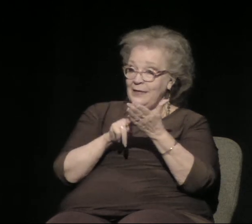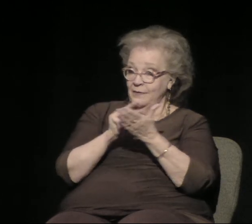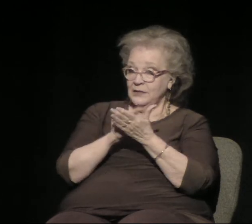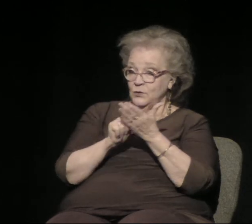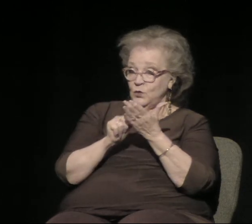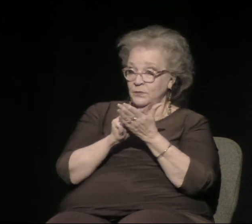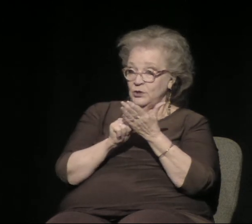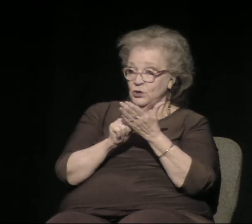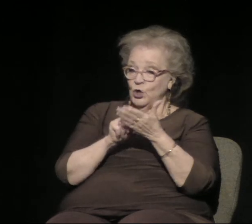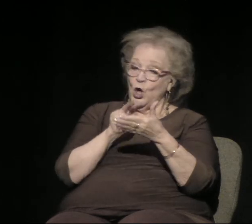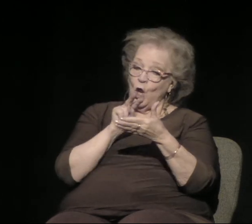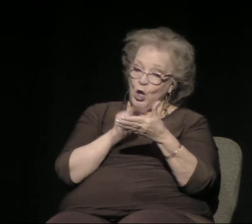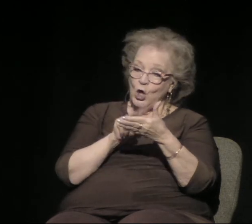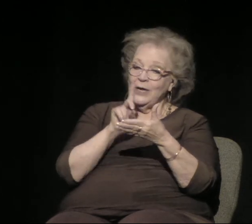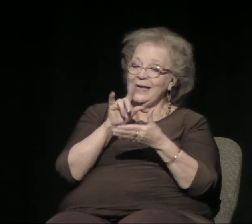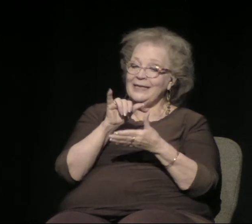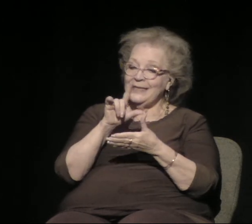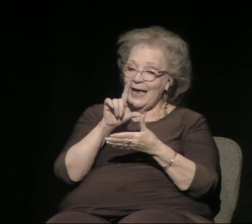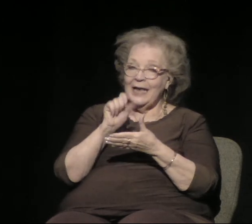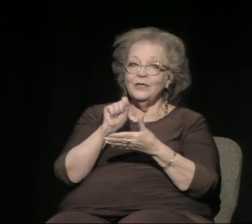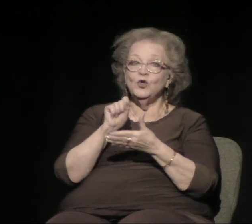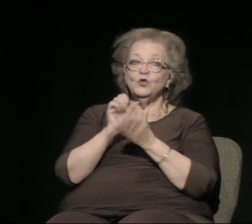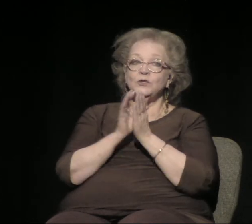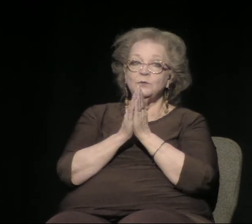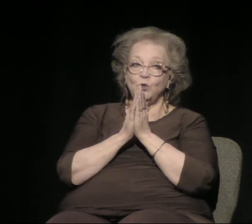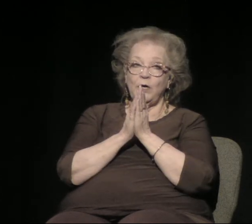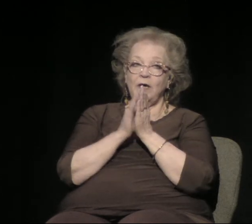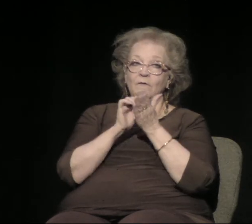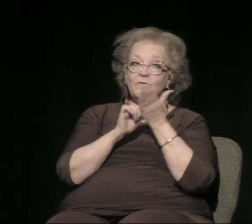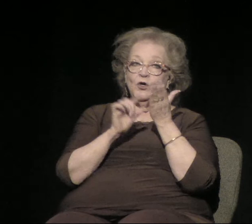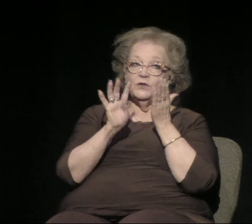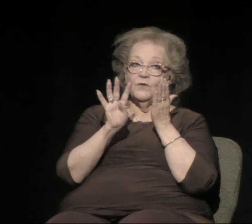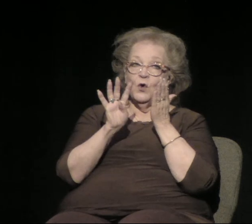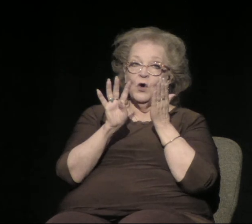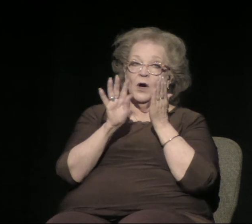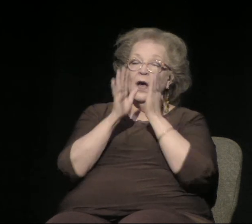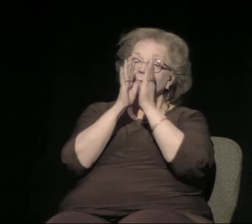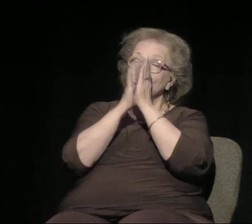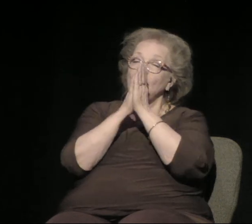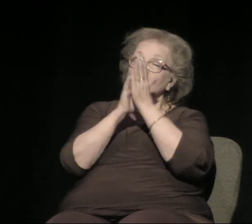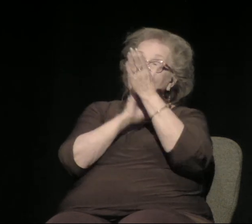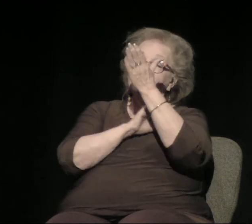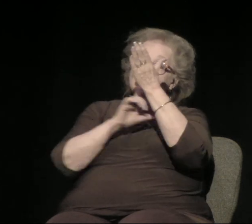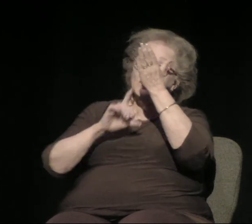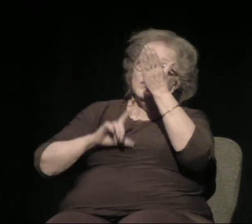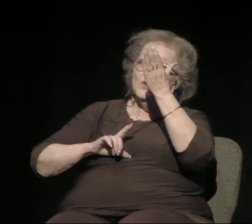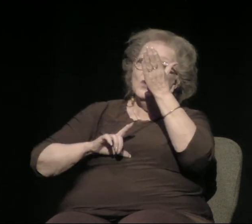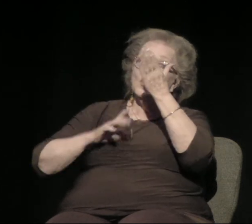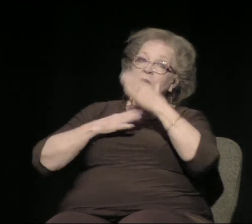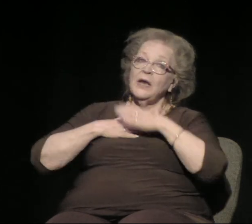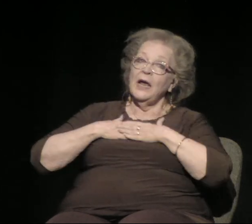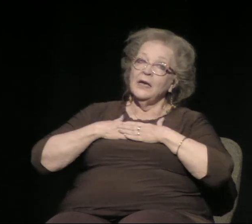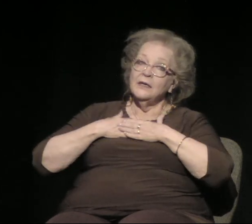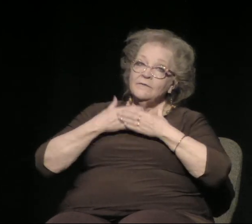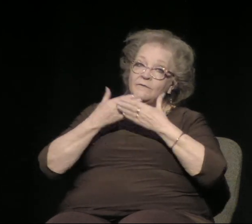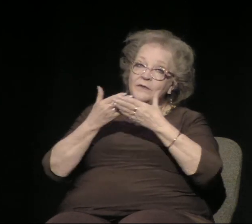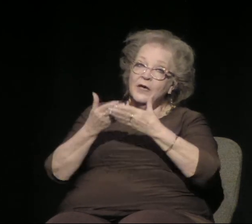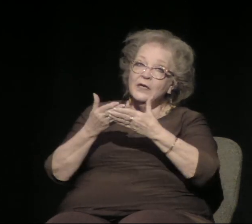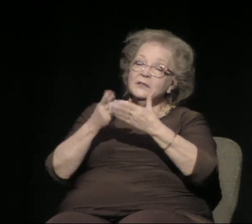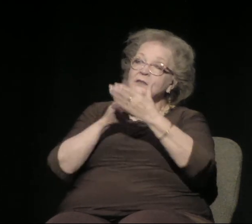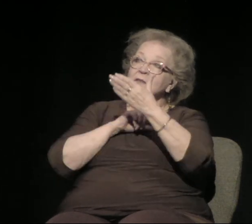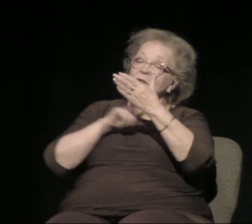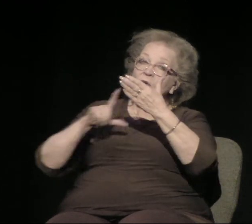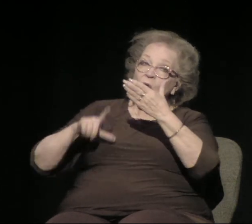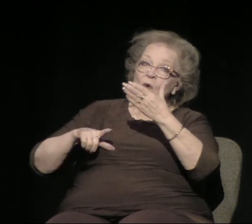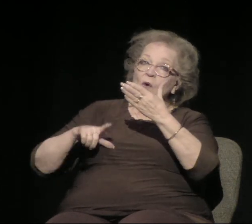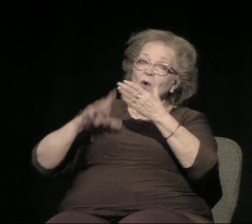his prayer. Verse 4. He says, I prayed to the Lord my God and confessed, Lord,